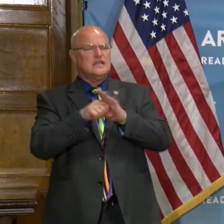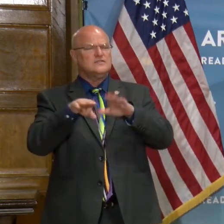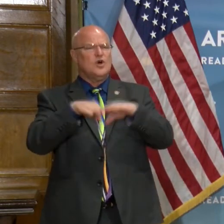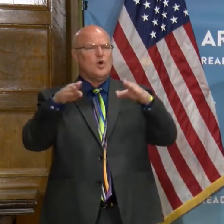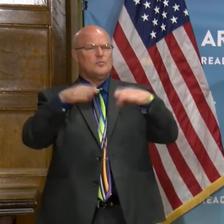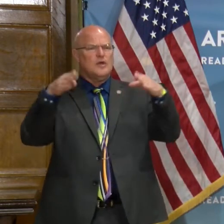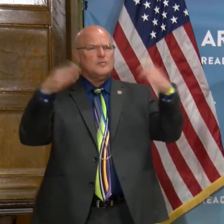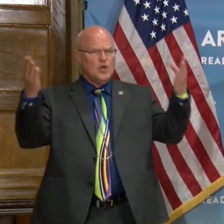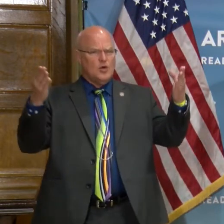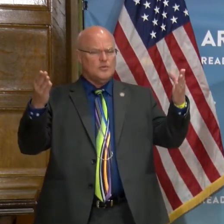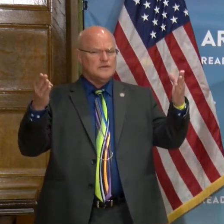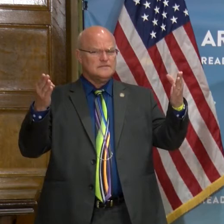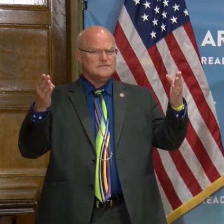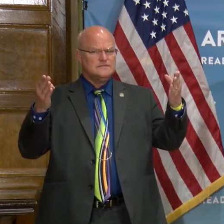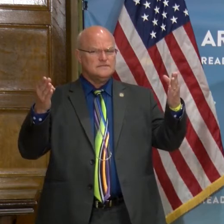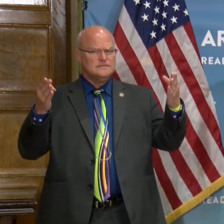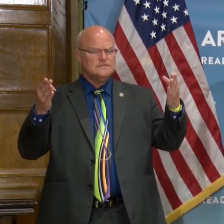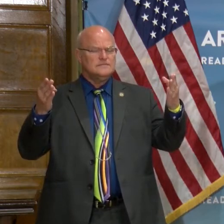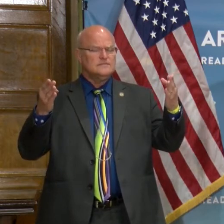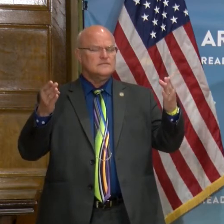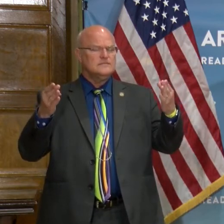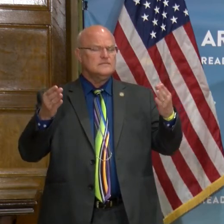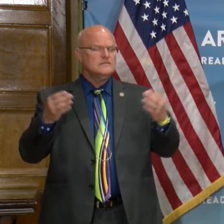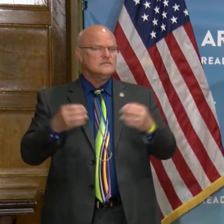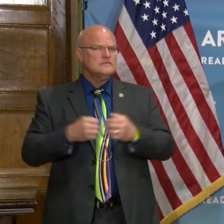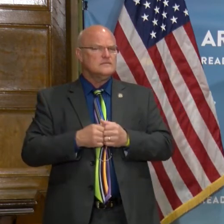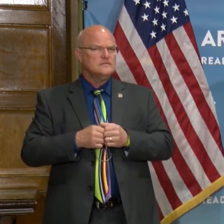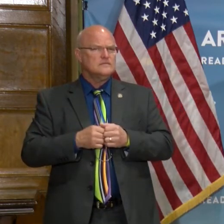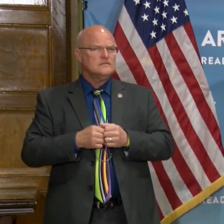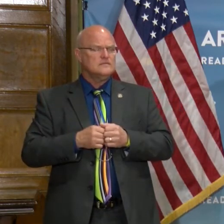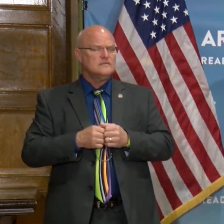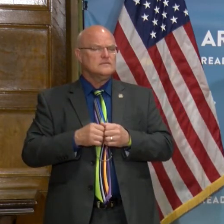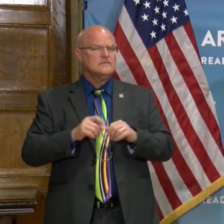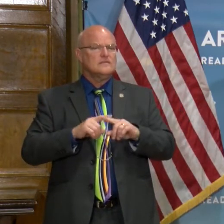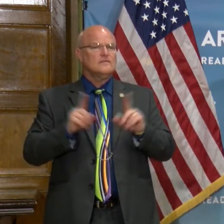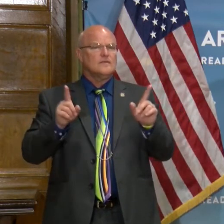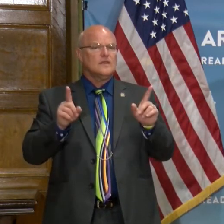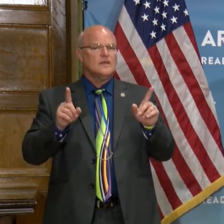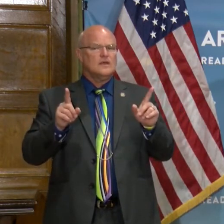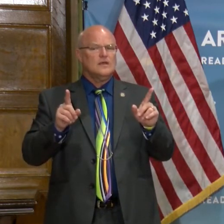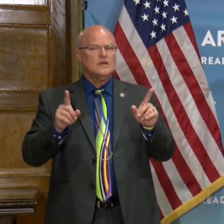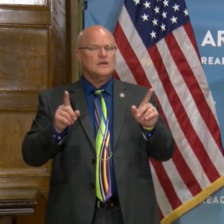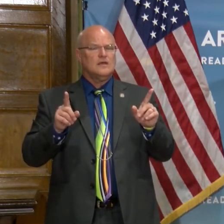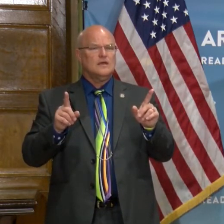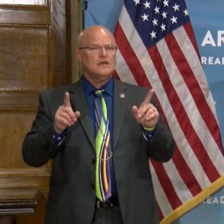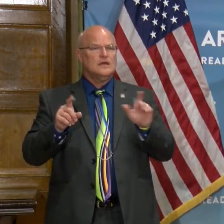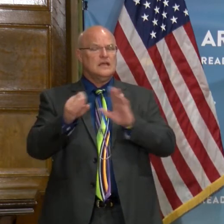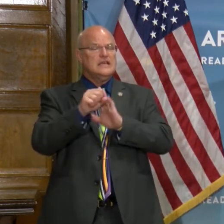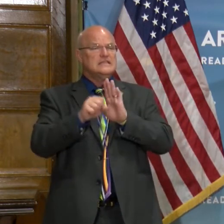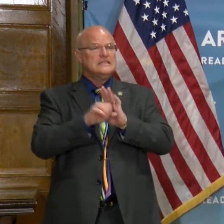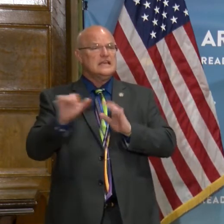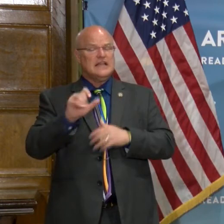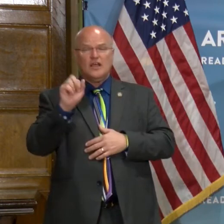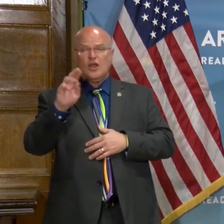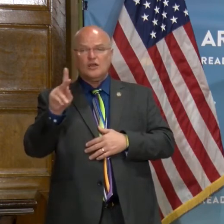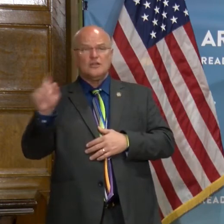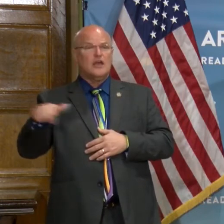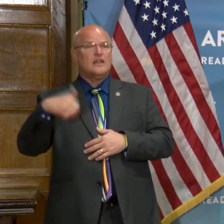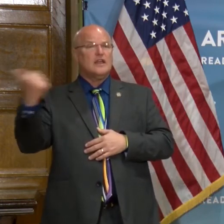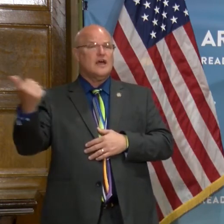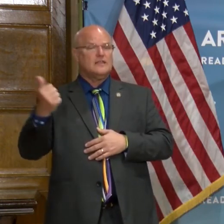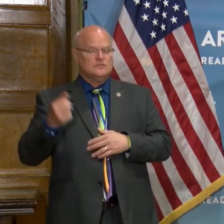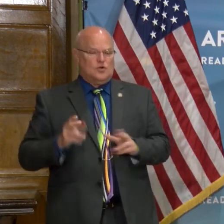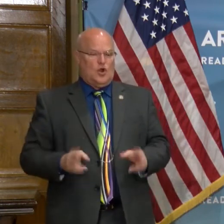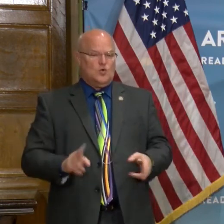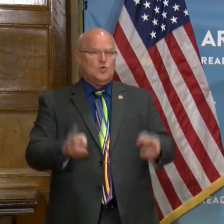and they've already seen citations of experts that say that states like Arkansas and others are in a